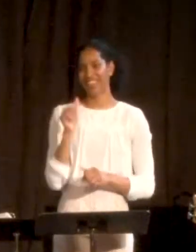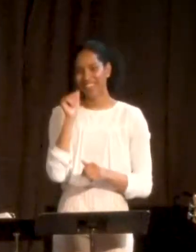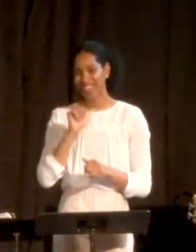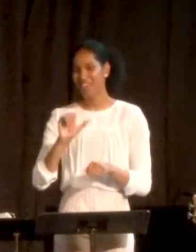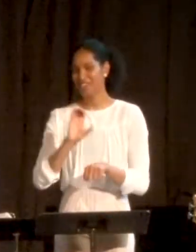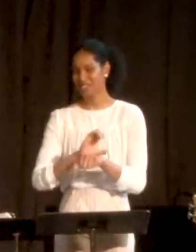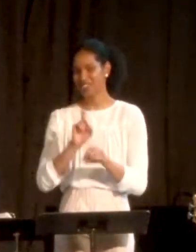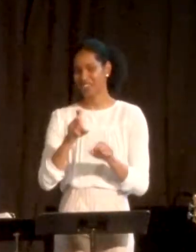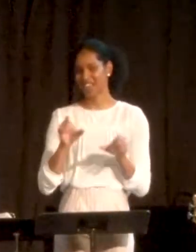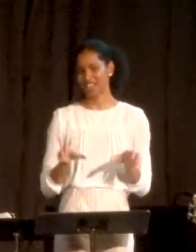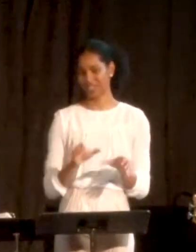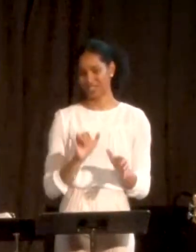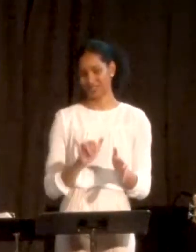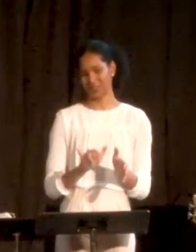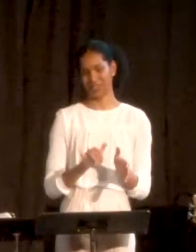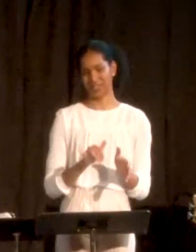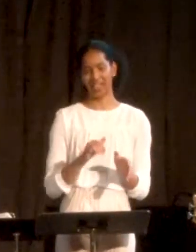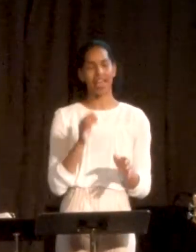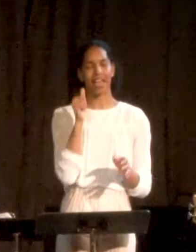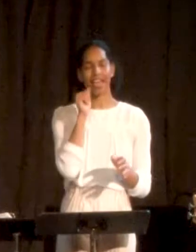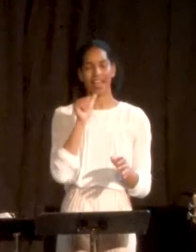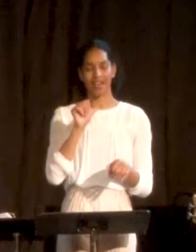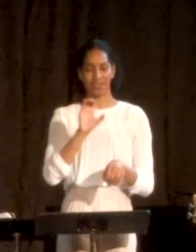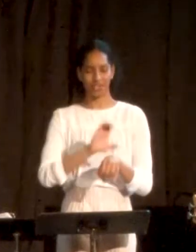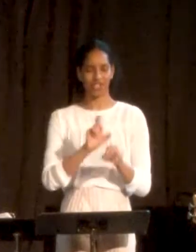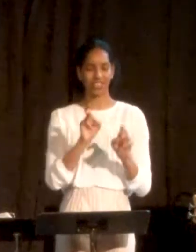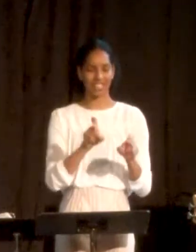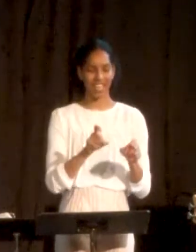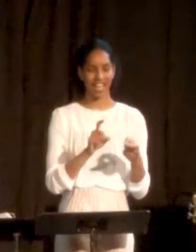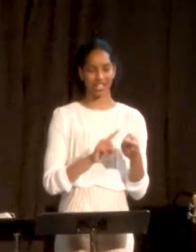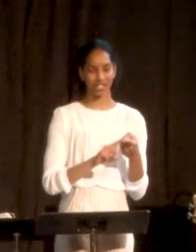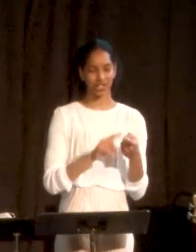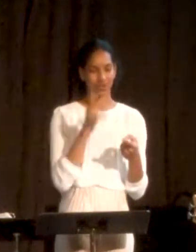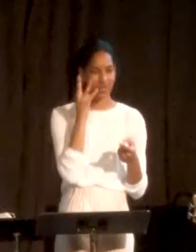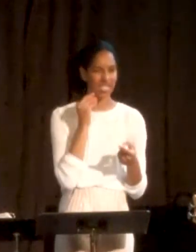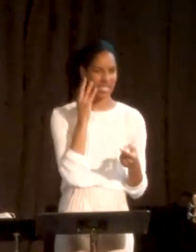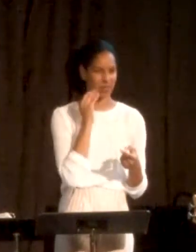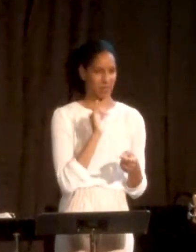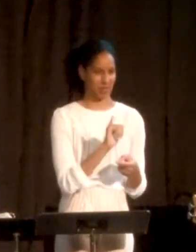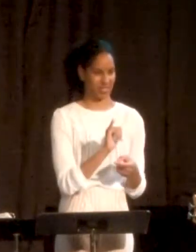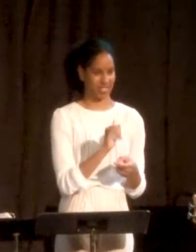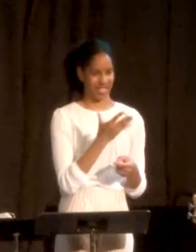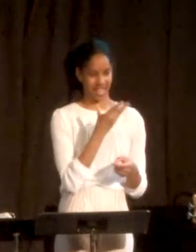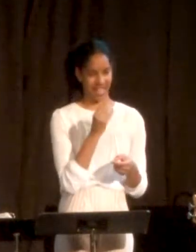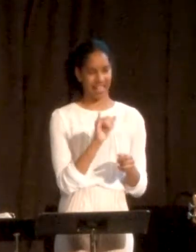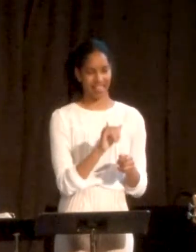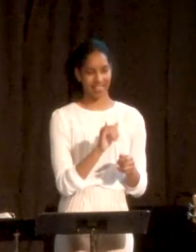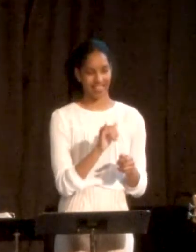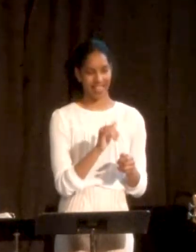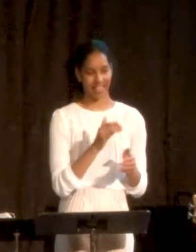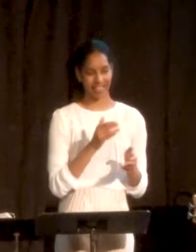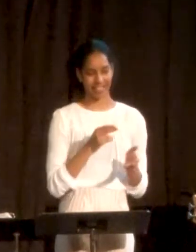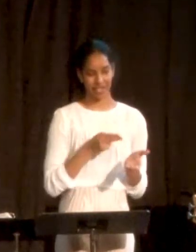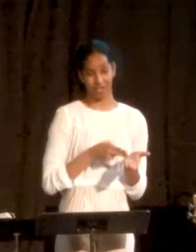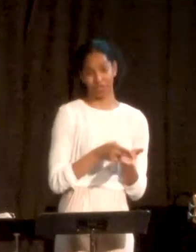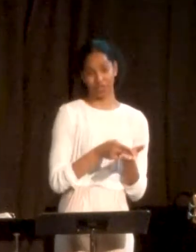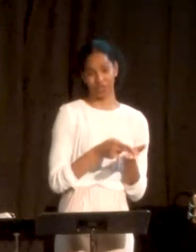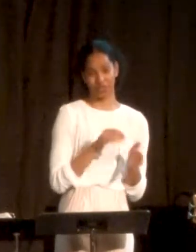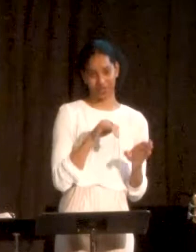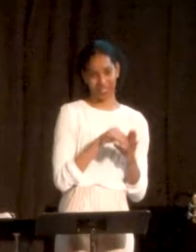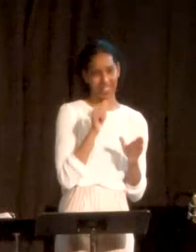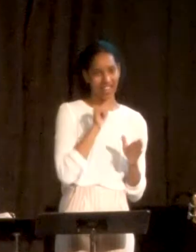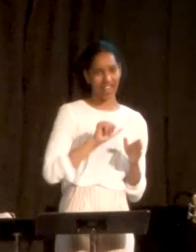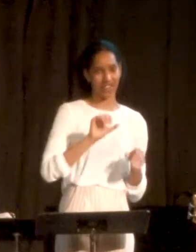with. And if a congregation wants to remain healthy, it has to